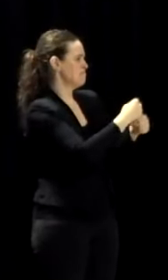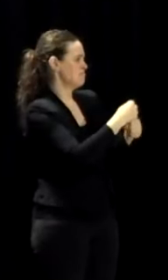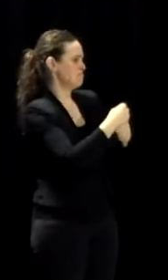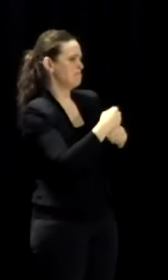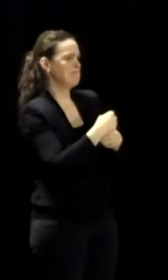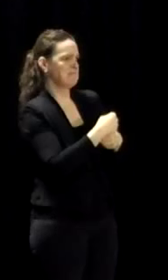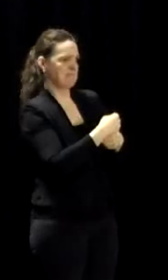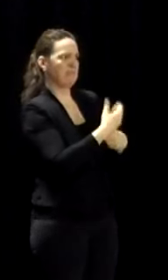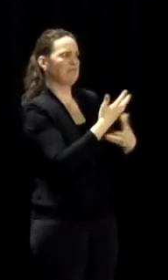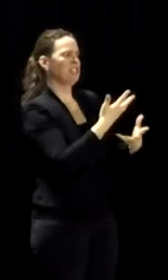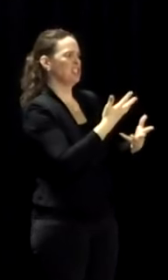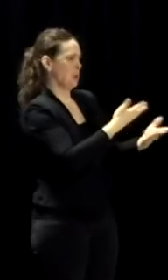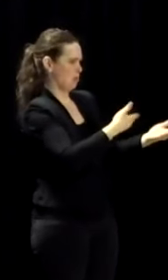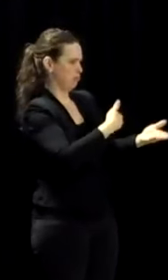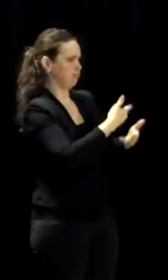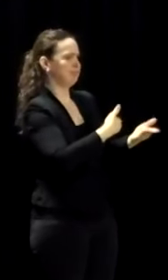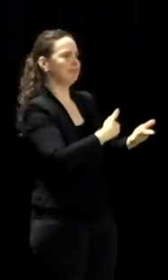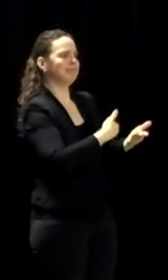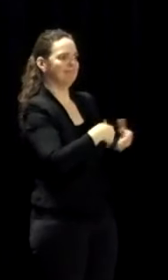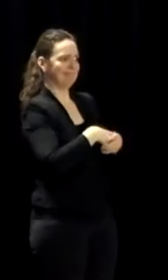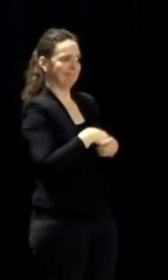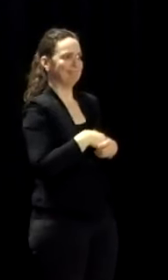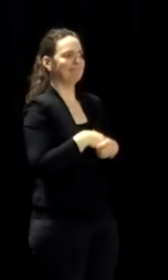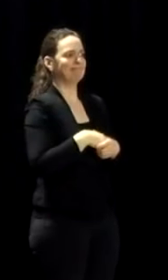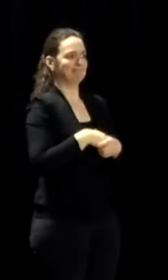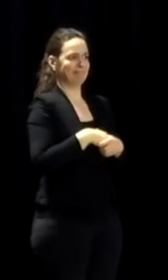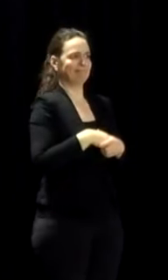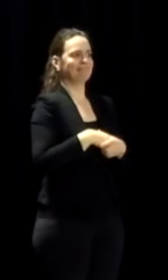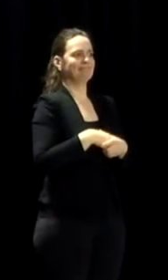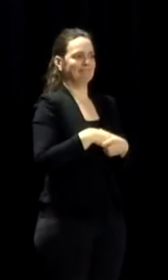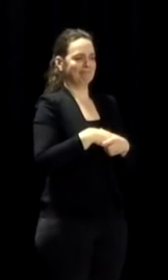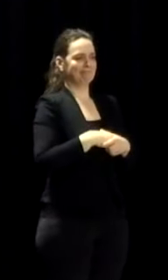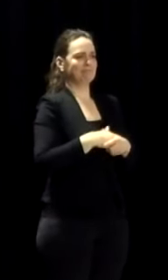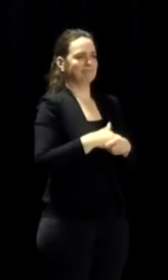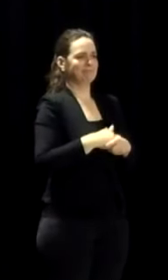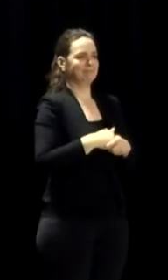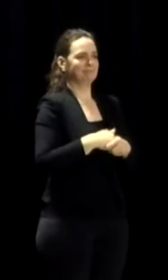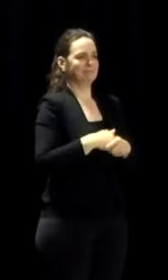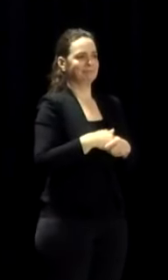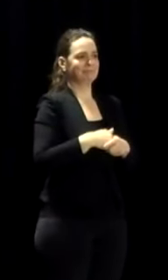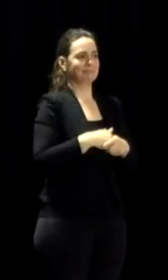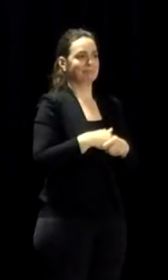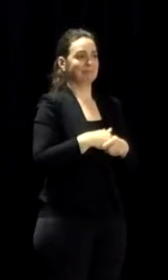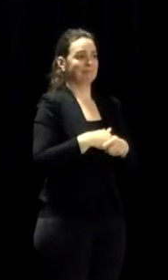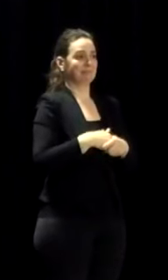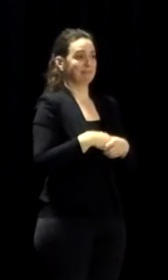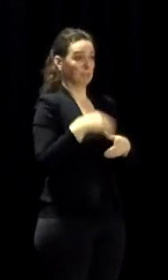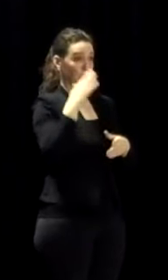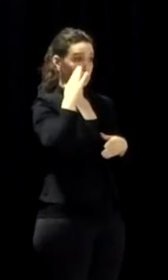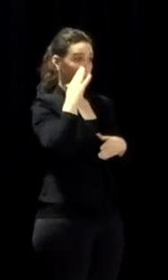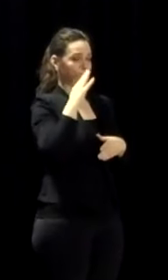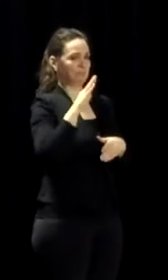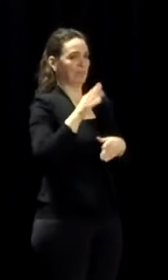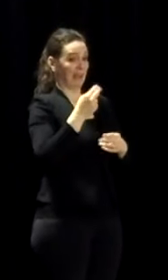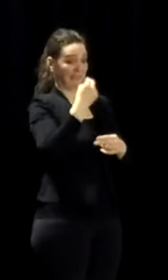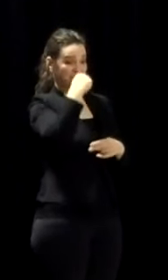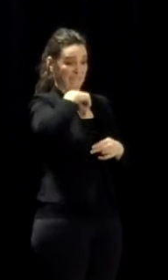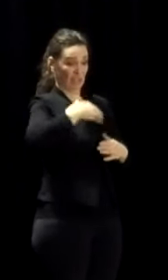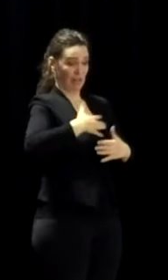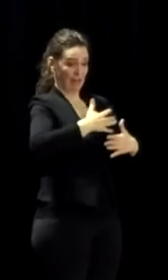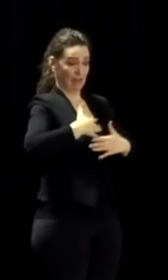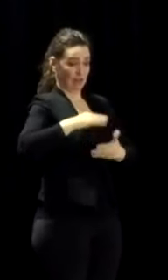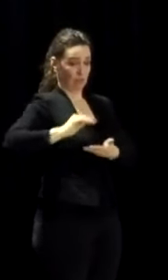in Central New York, that this presents a business opportunity for them. They don't make ventilators and some of the current needs,